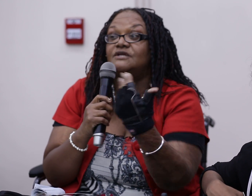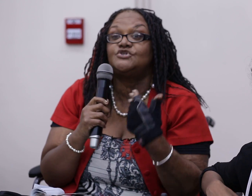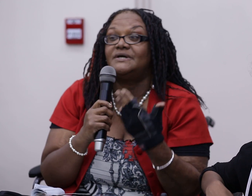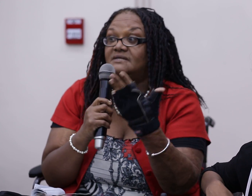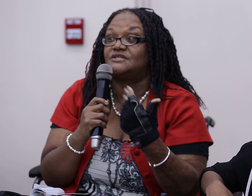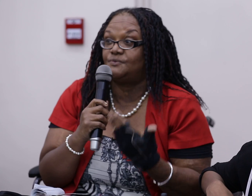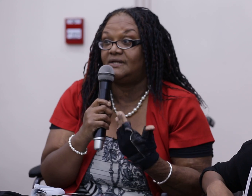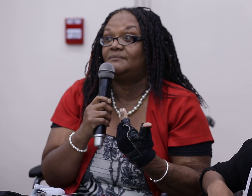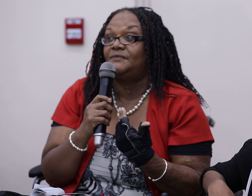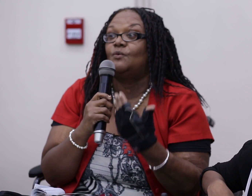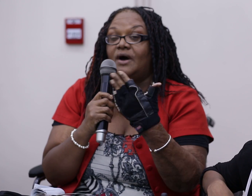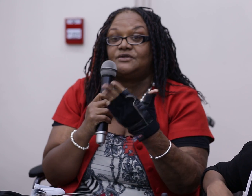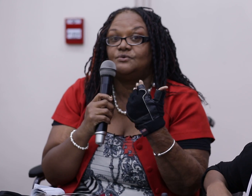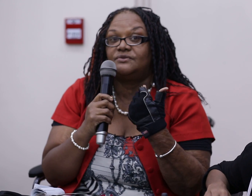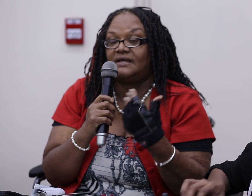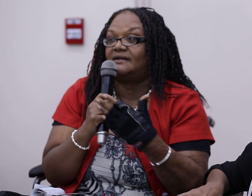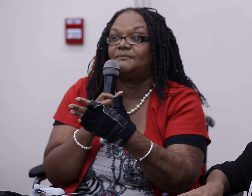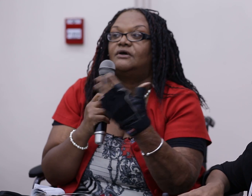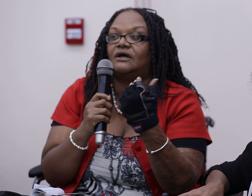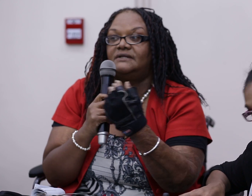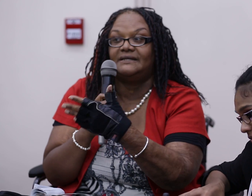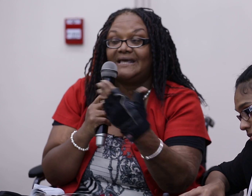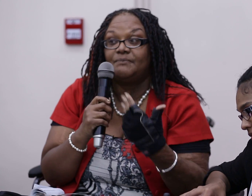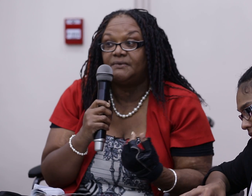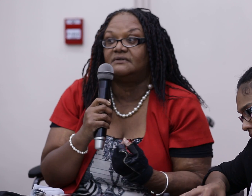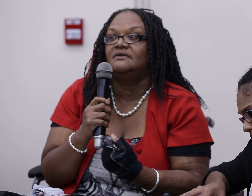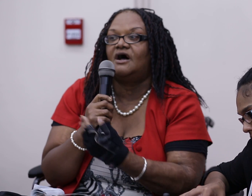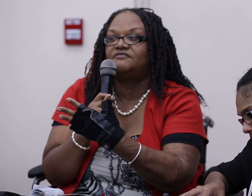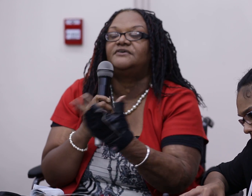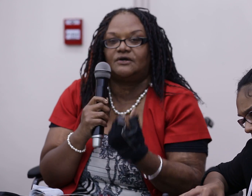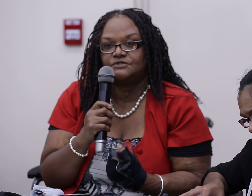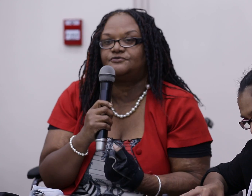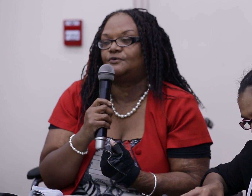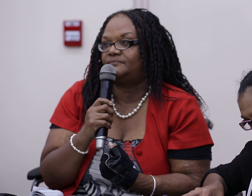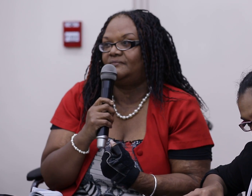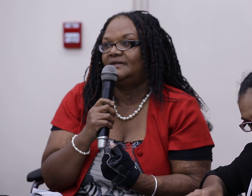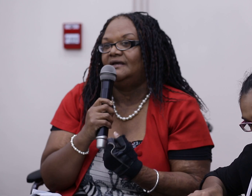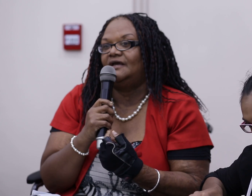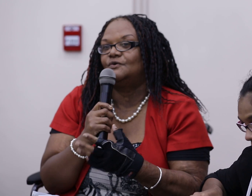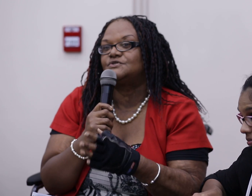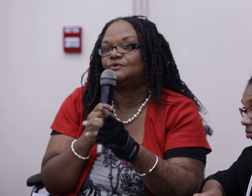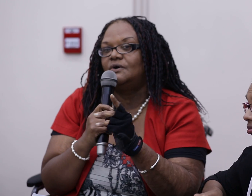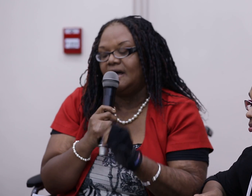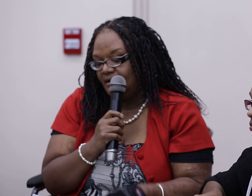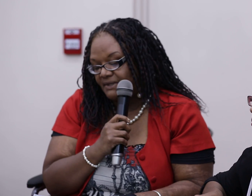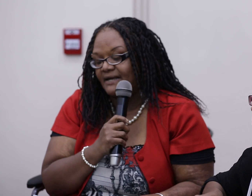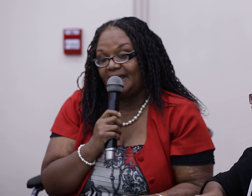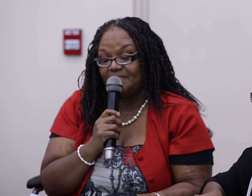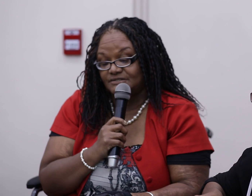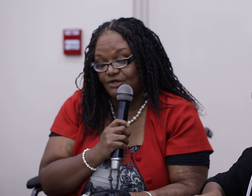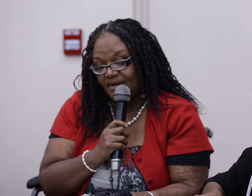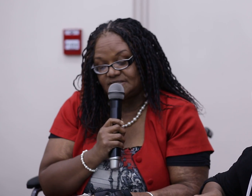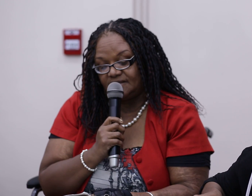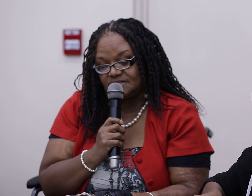I'm speaking to you intellectually. Why do you think that I'm incapable of pulling out a form? You know, so